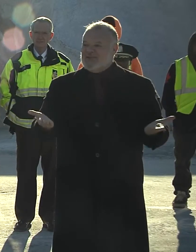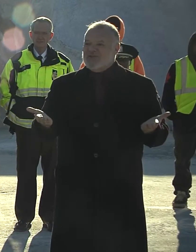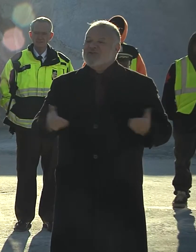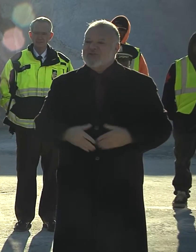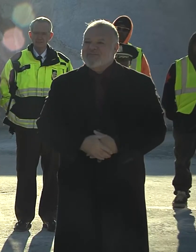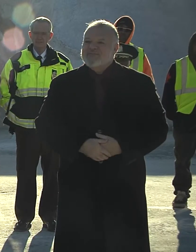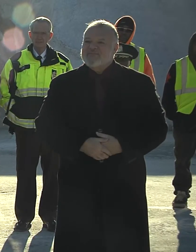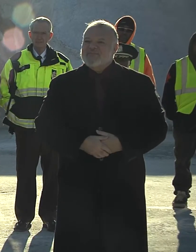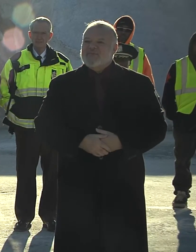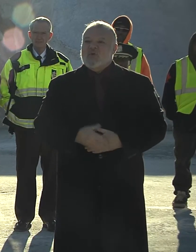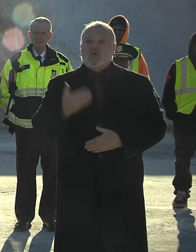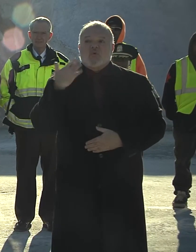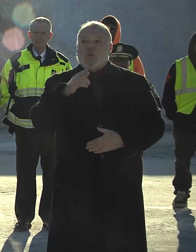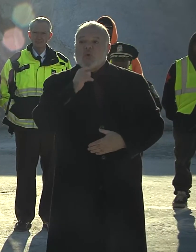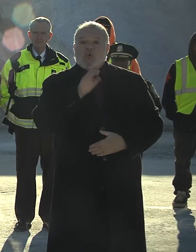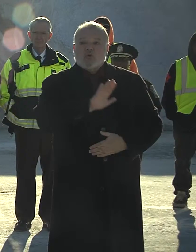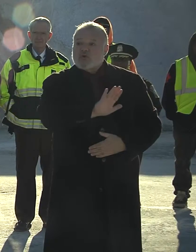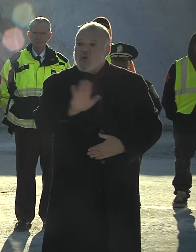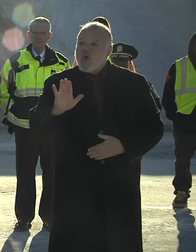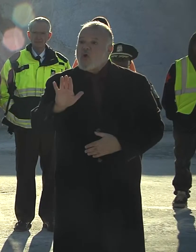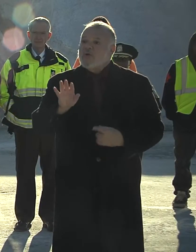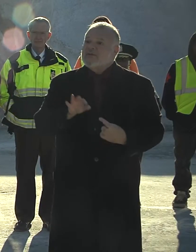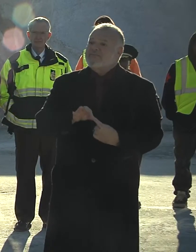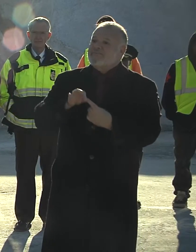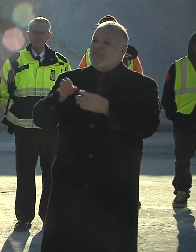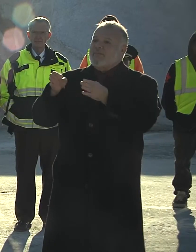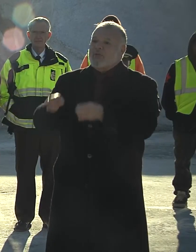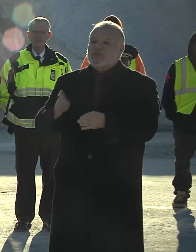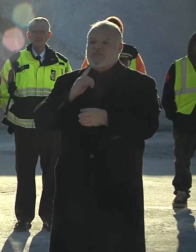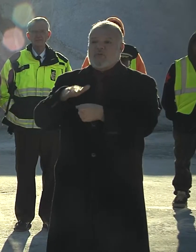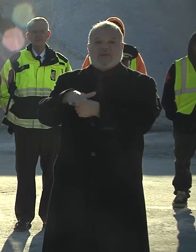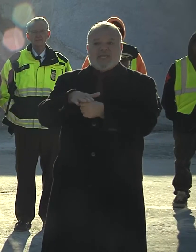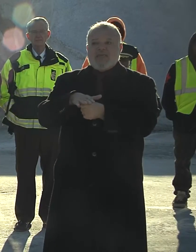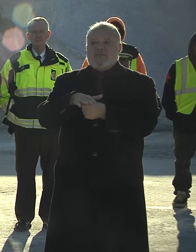neighborhood liaison is, I really encourage you to visit